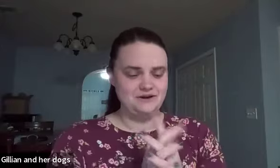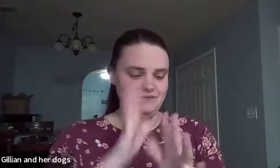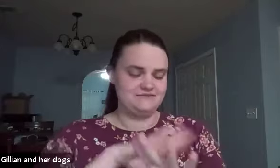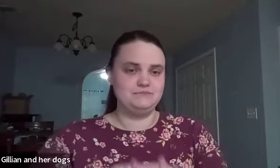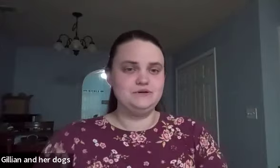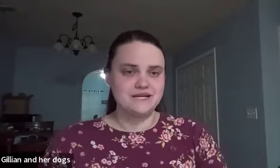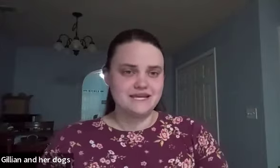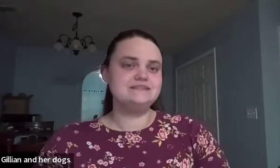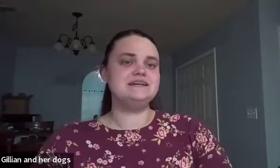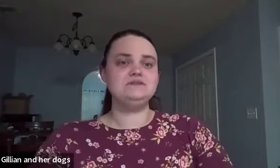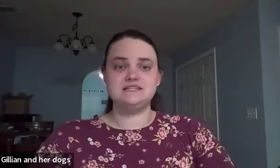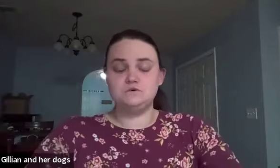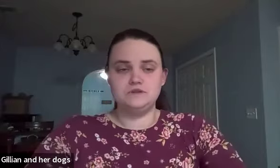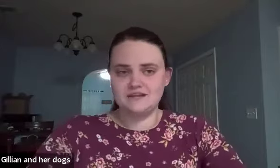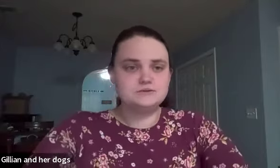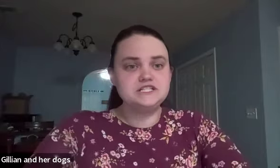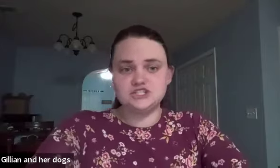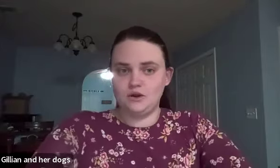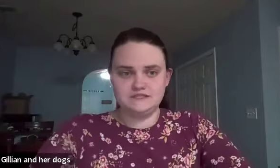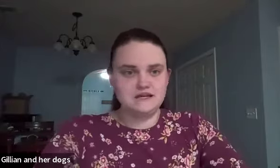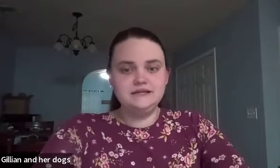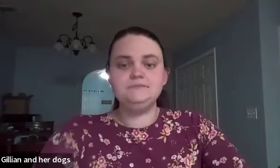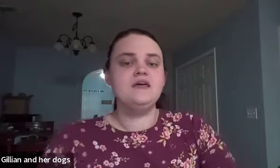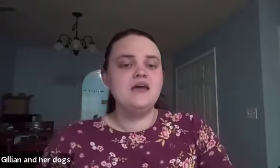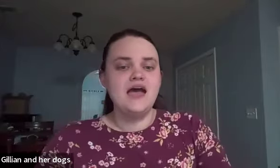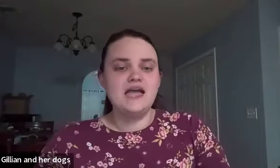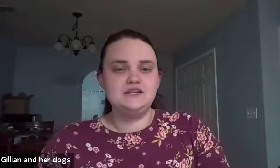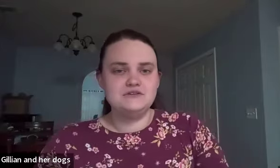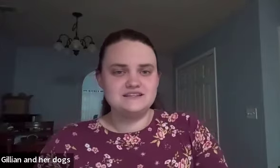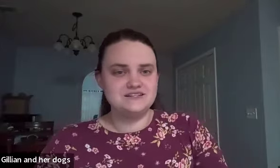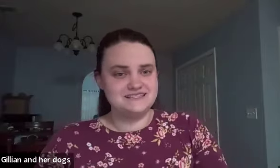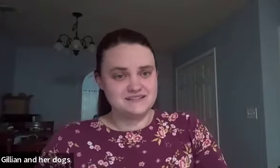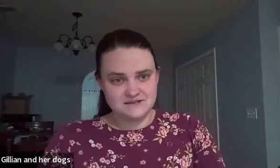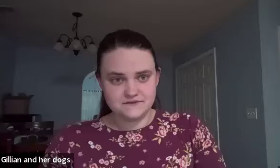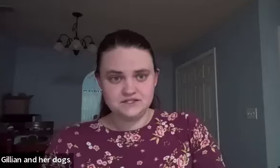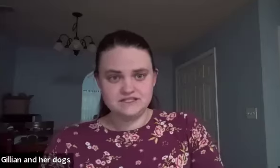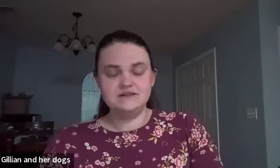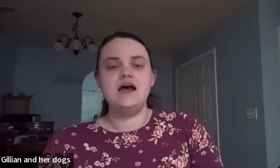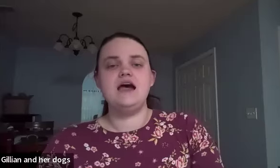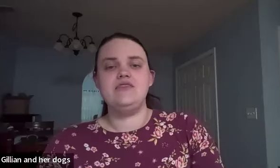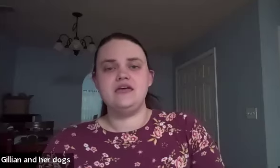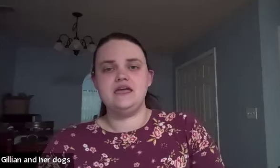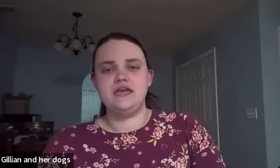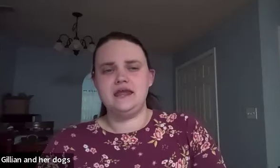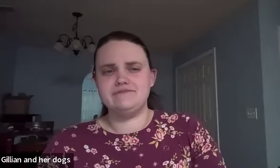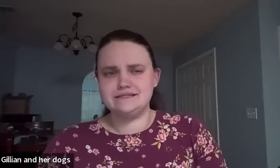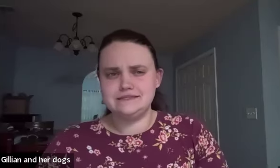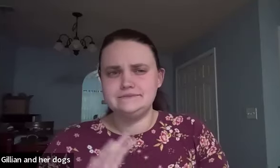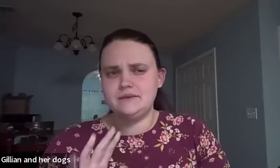word. I'm going to have to put my hand down because it will naturally just go signing. And you guys are going to sign it first. And then if I see maybe